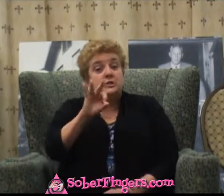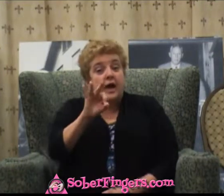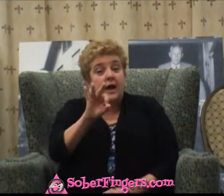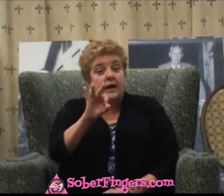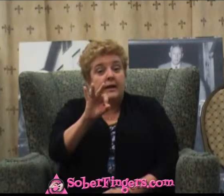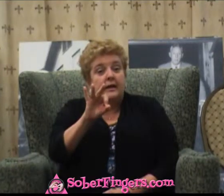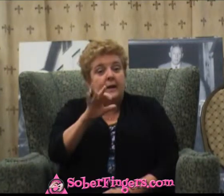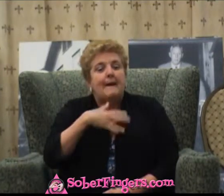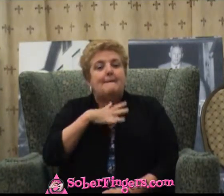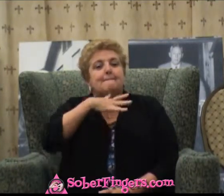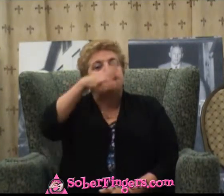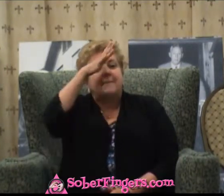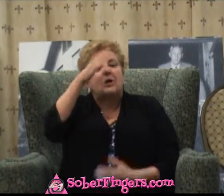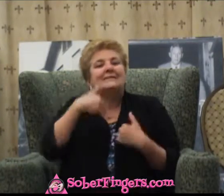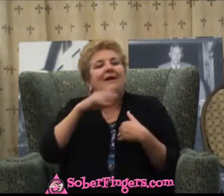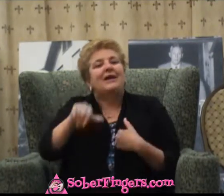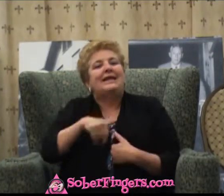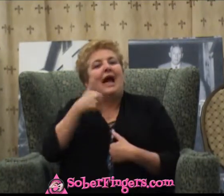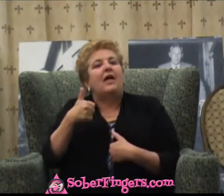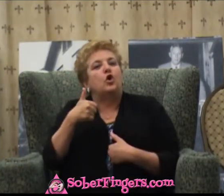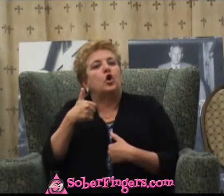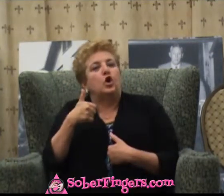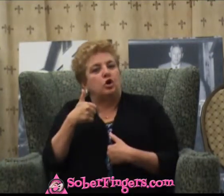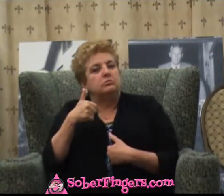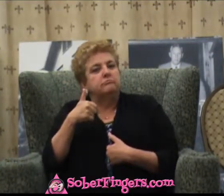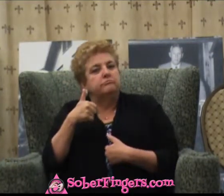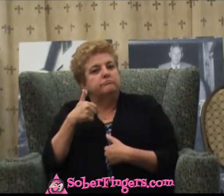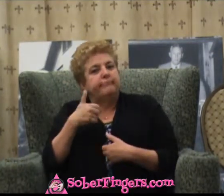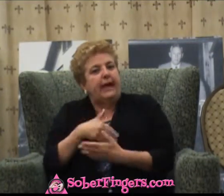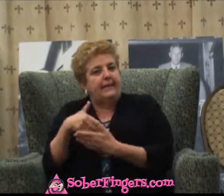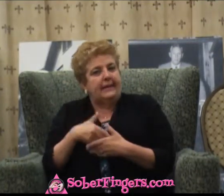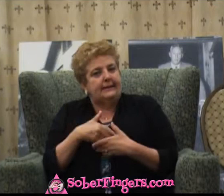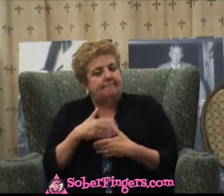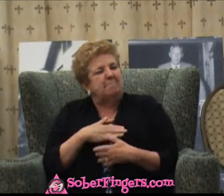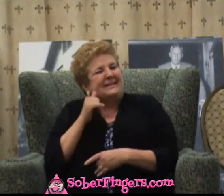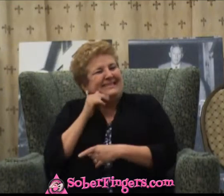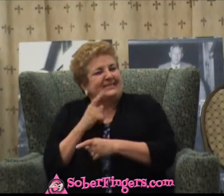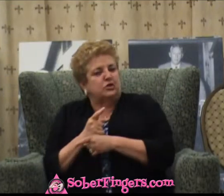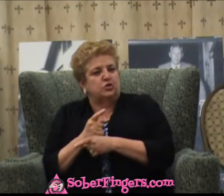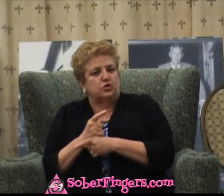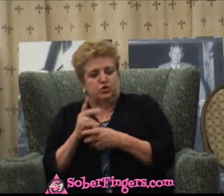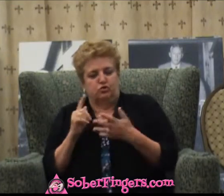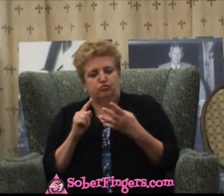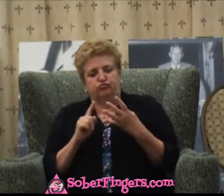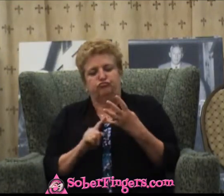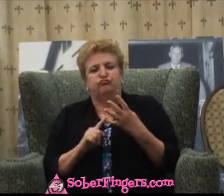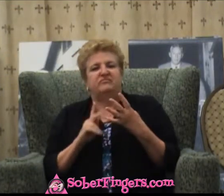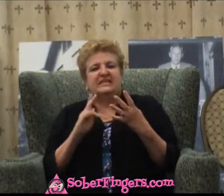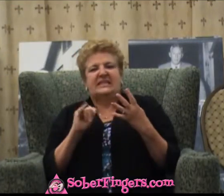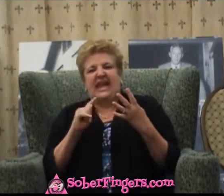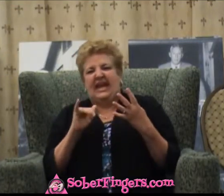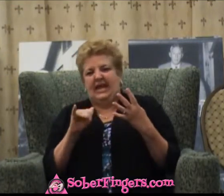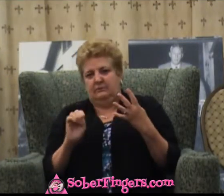child. They had my little sister, Katie. And that changed my life